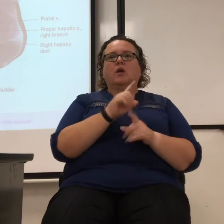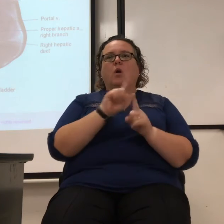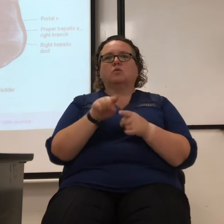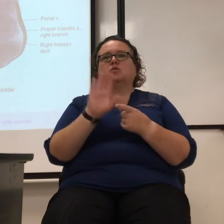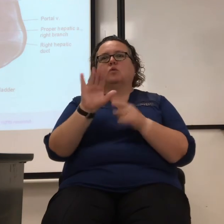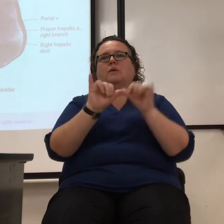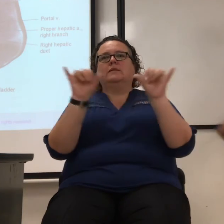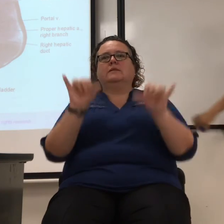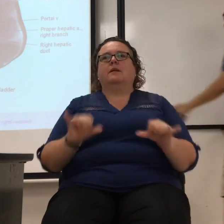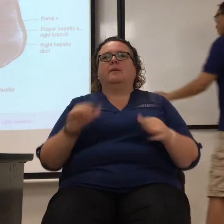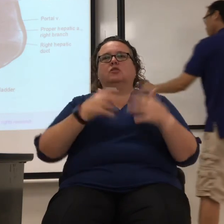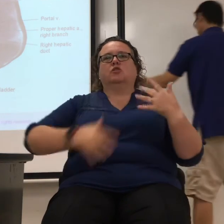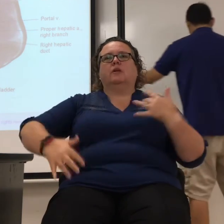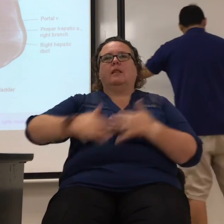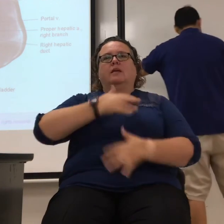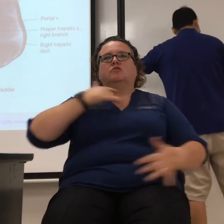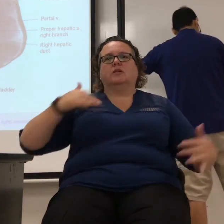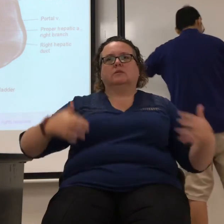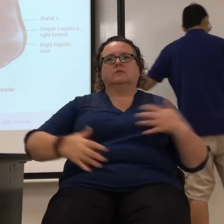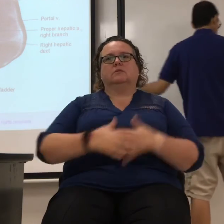circulation.